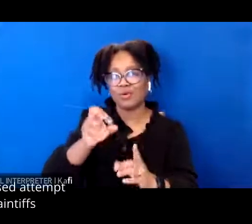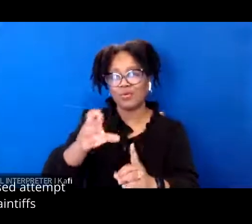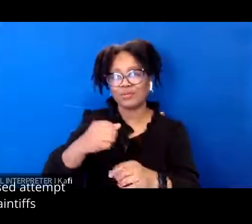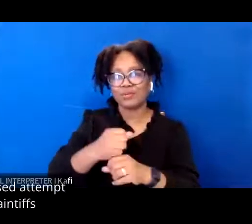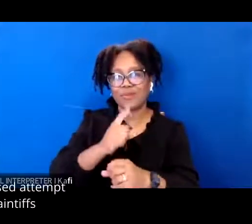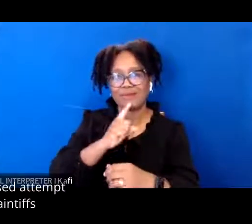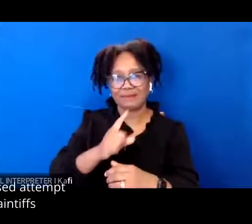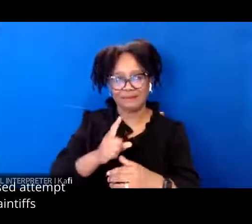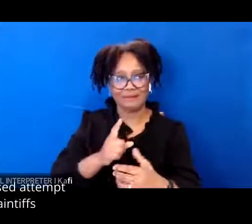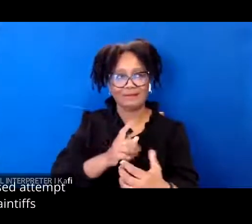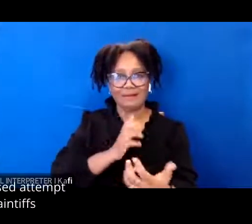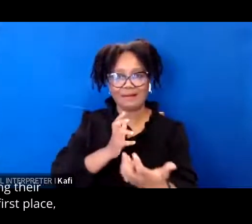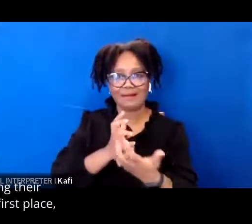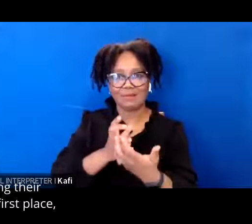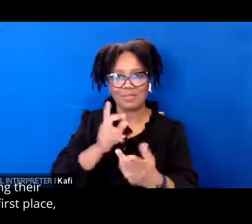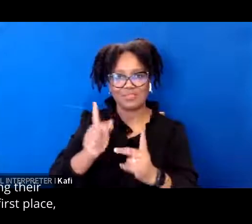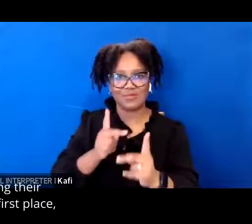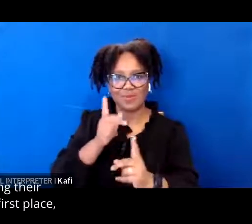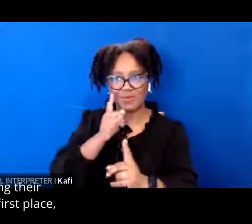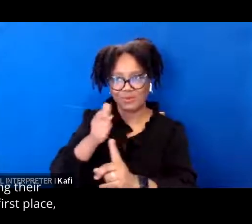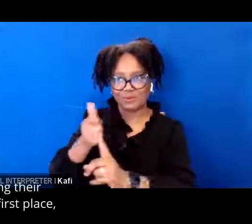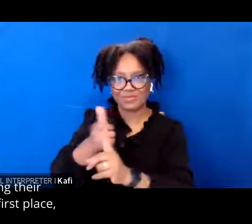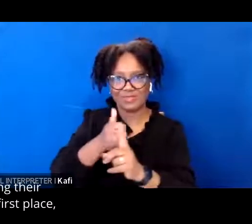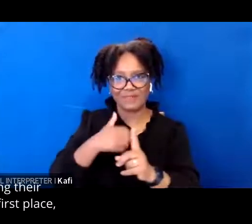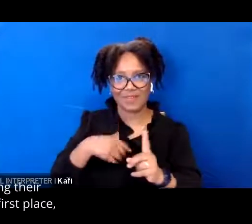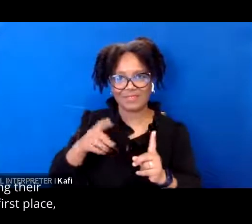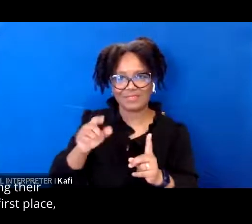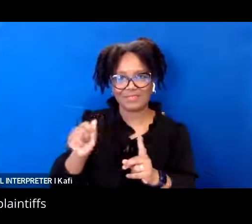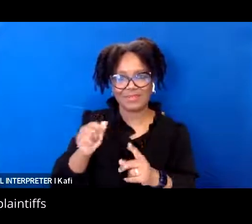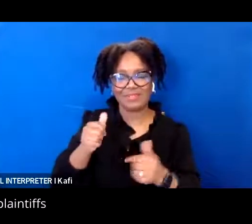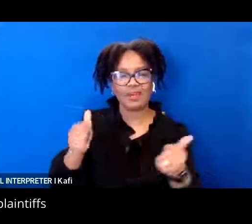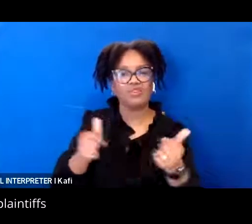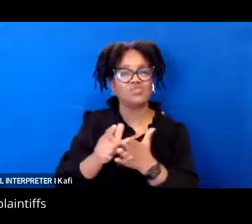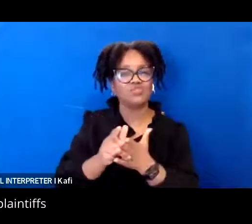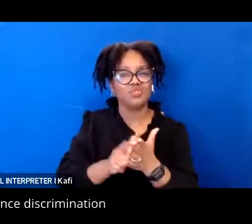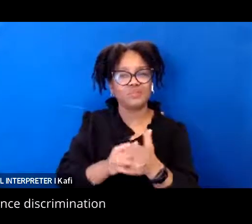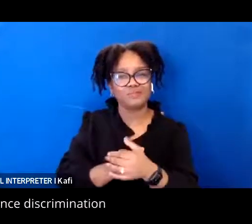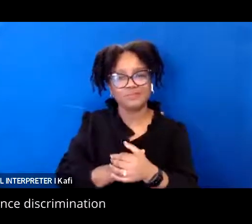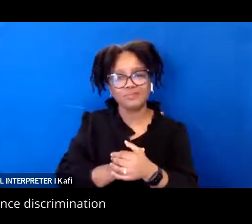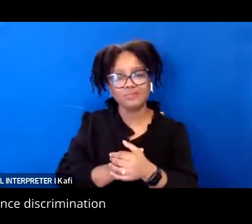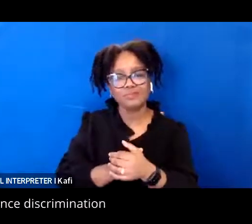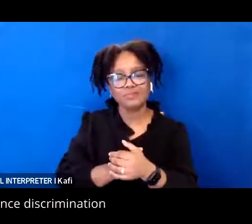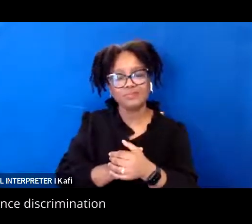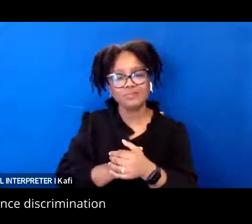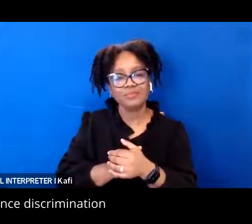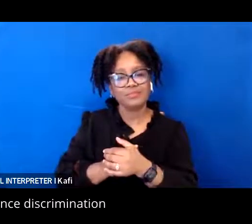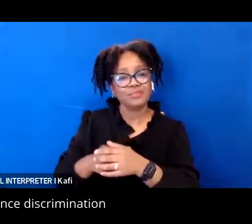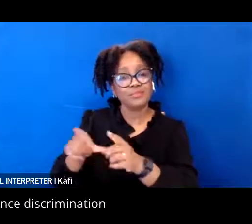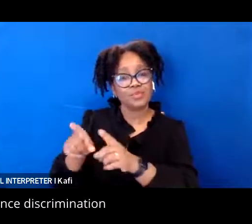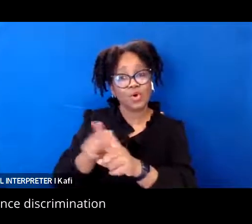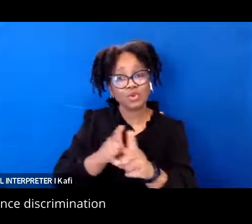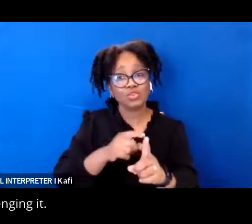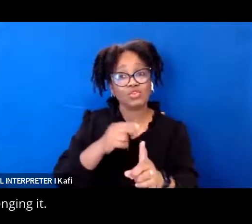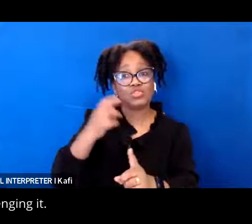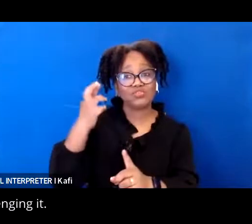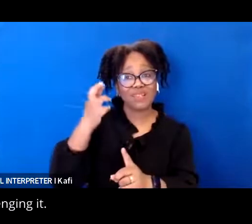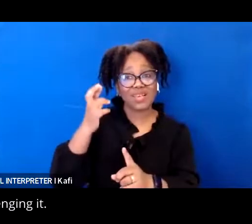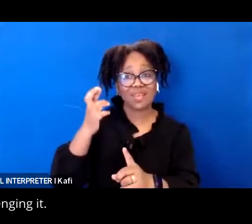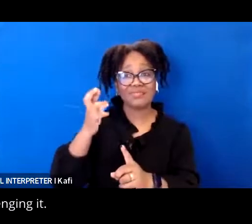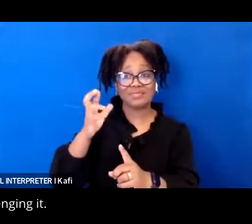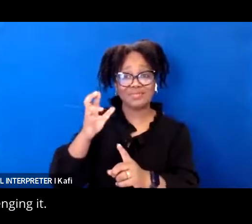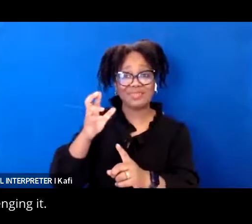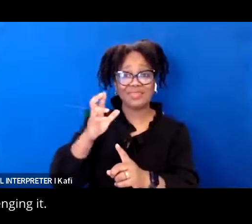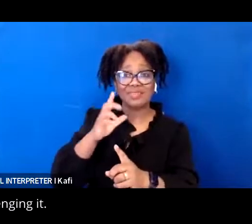dismissed attempt to block plaintiffs from bringing their lawsuit in the first place finding that plaintiffs did not have to experience discrimination before